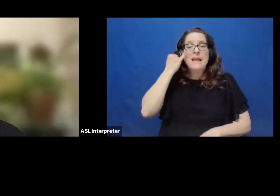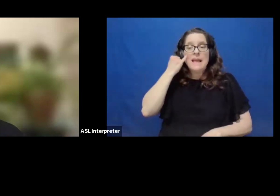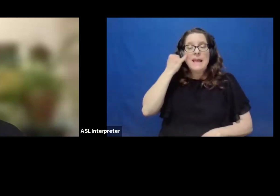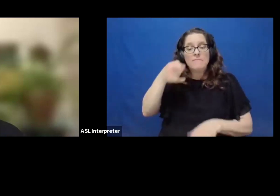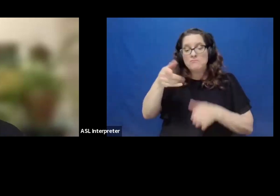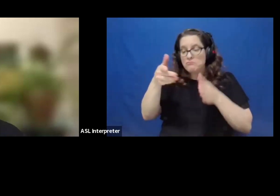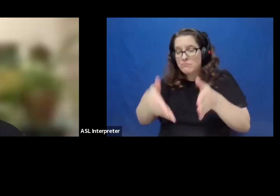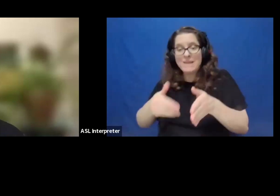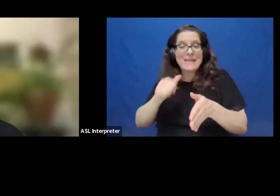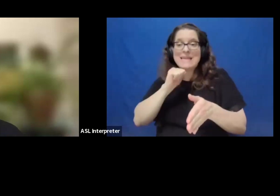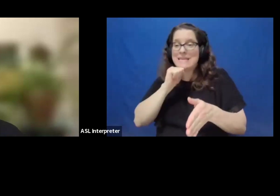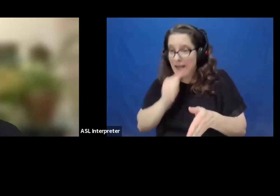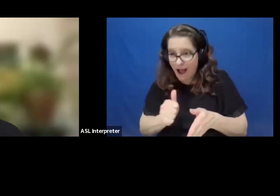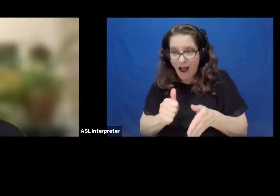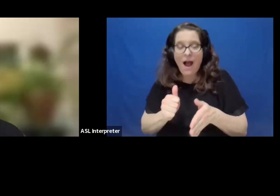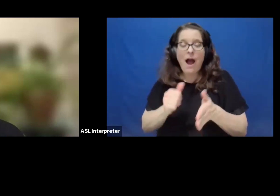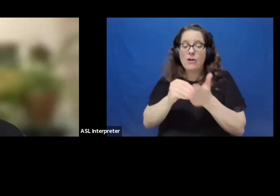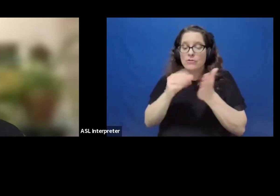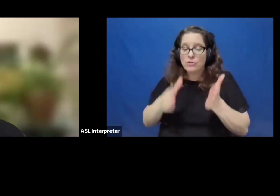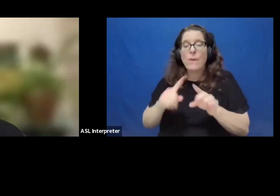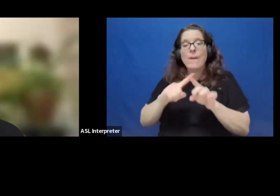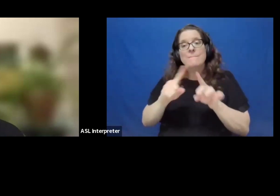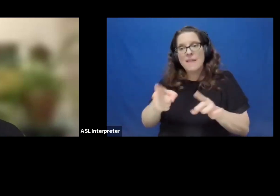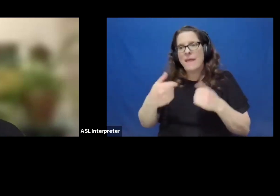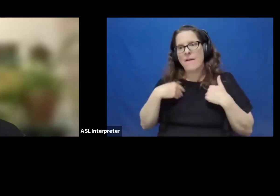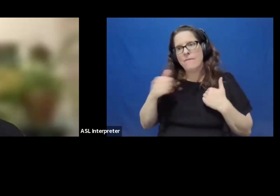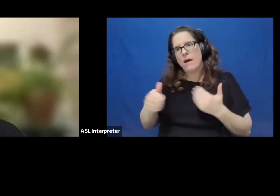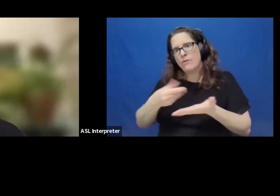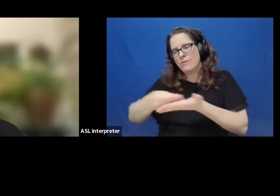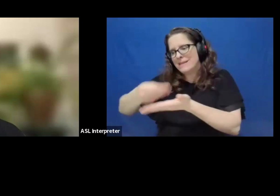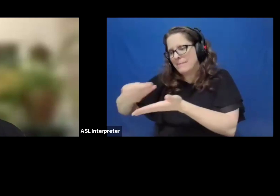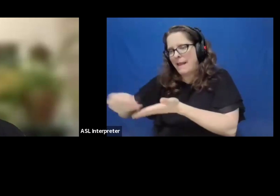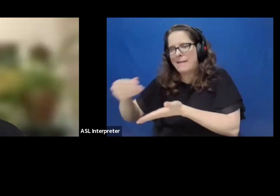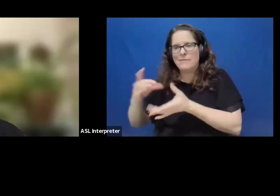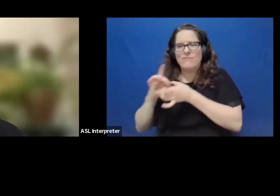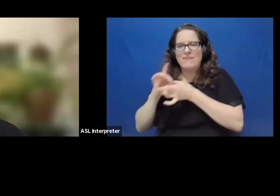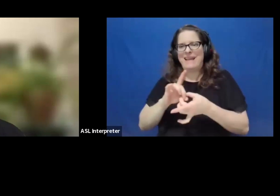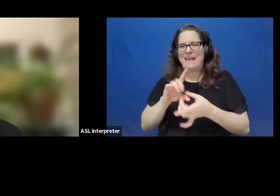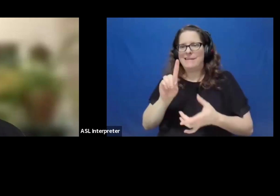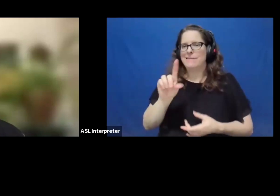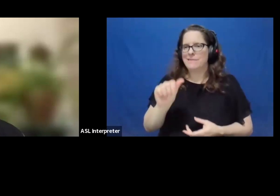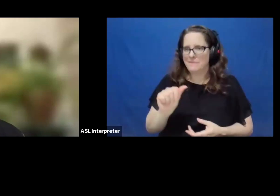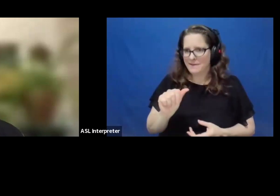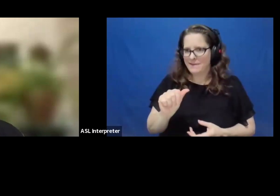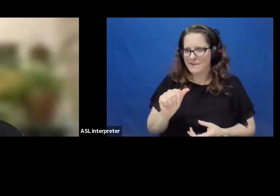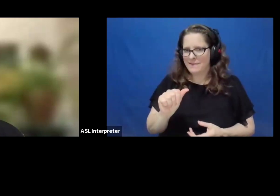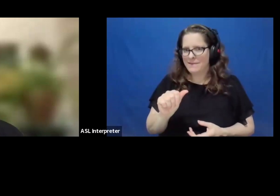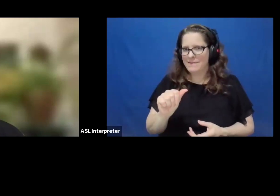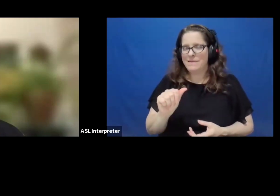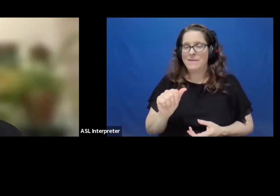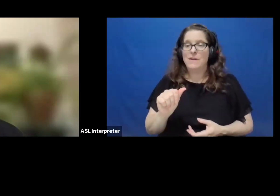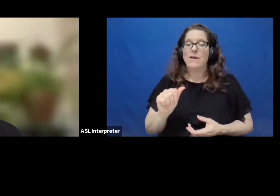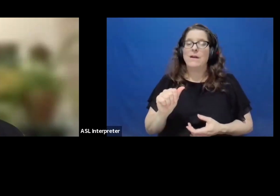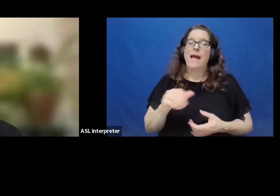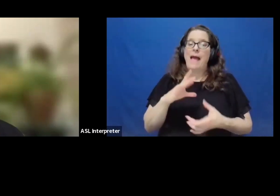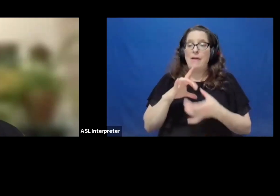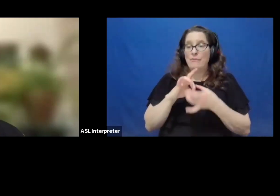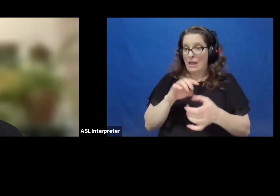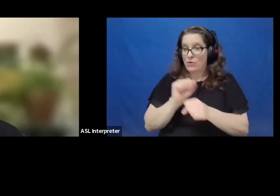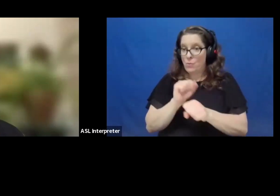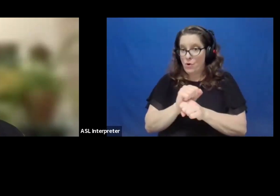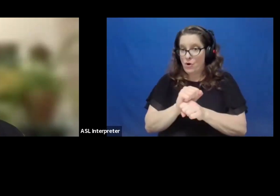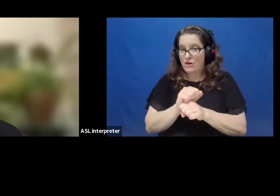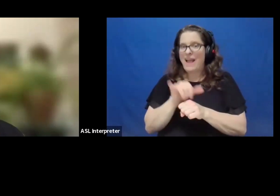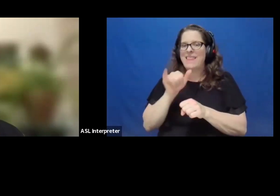for disability-related expenses that are needed at least partly for work, those are